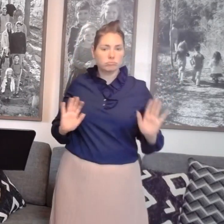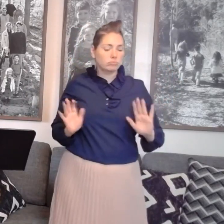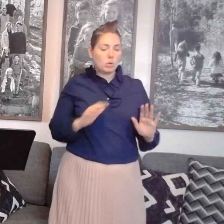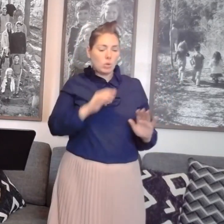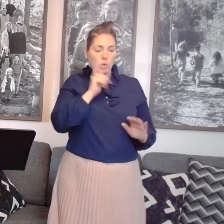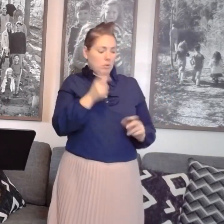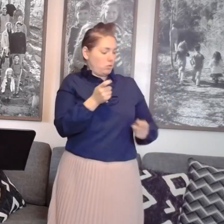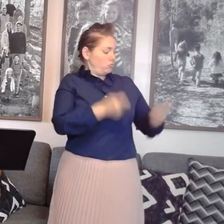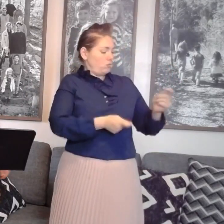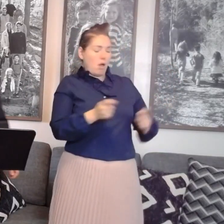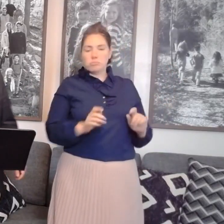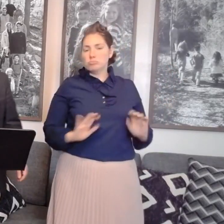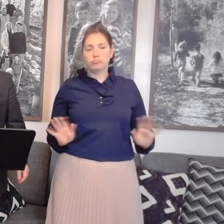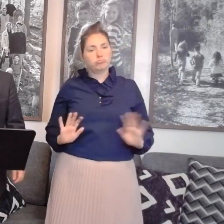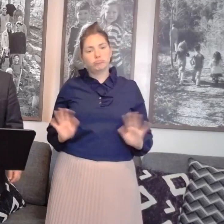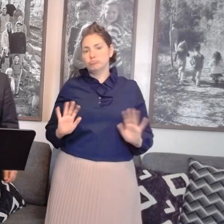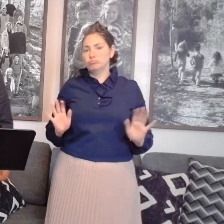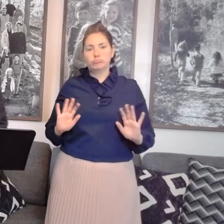need drums.